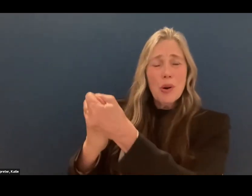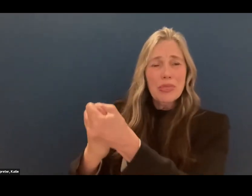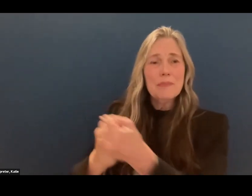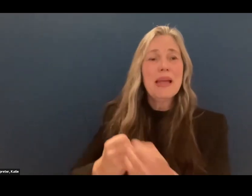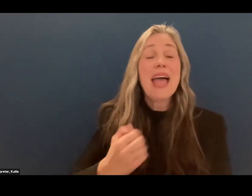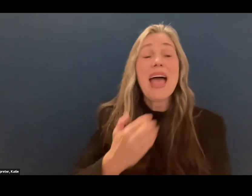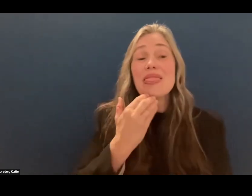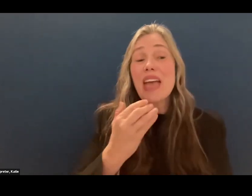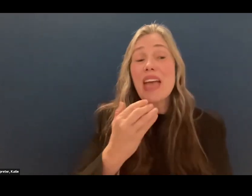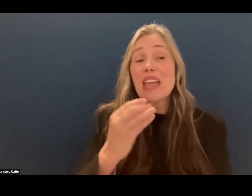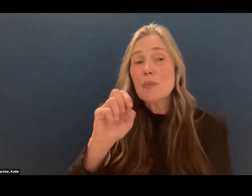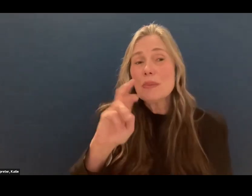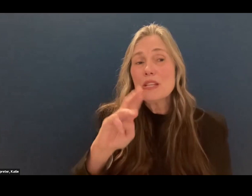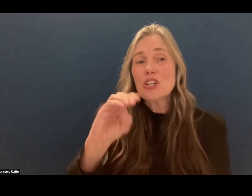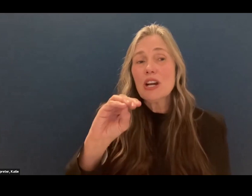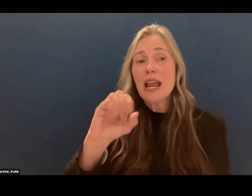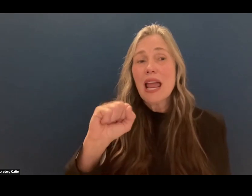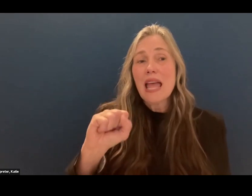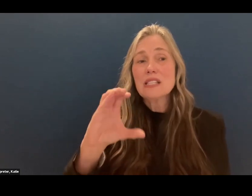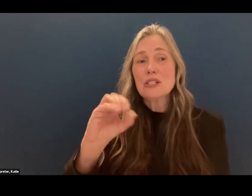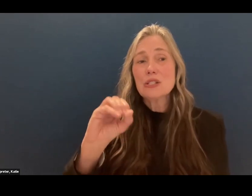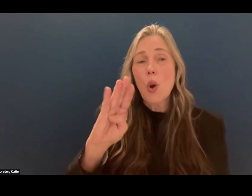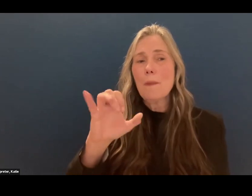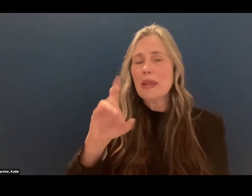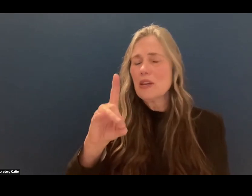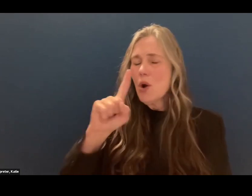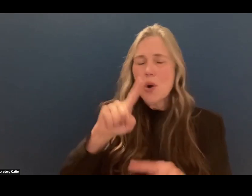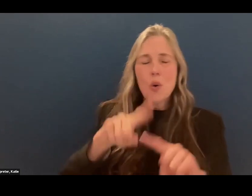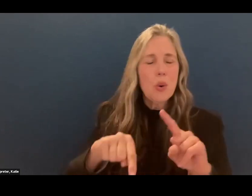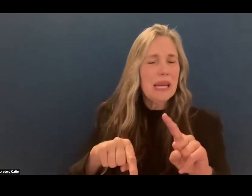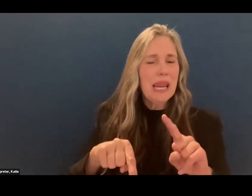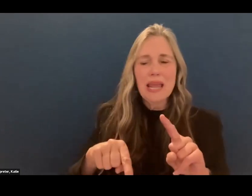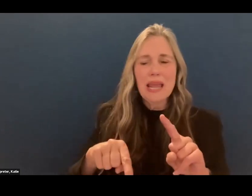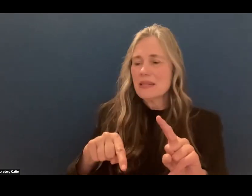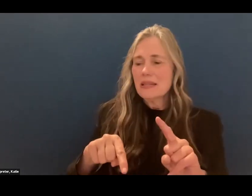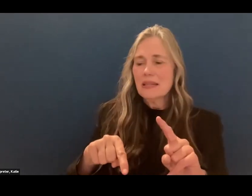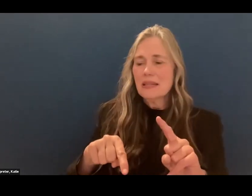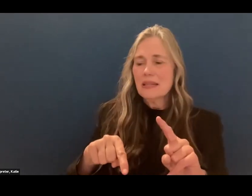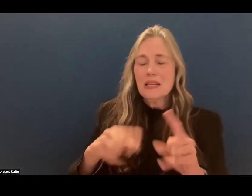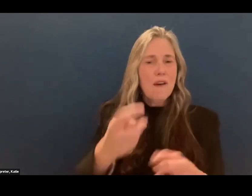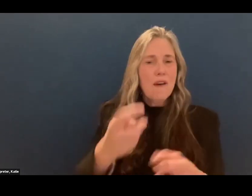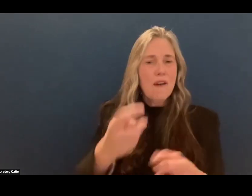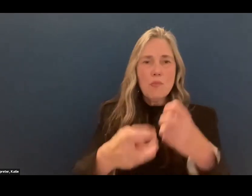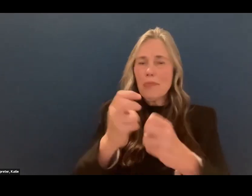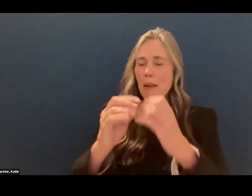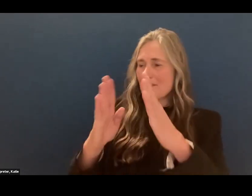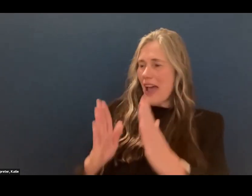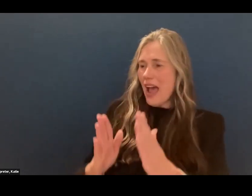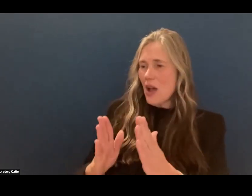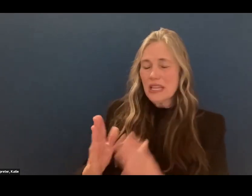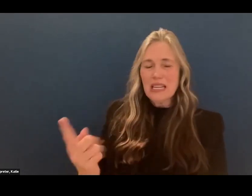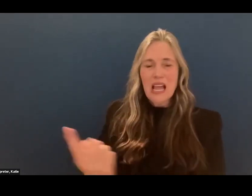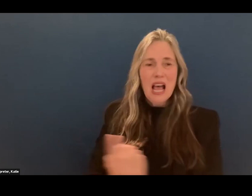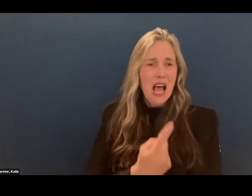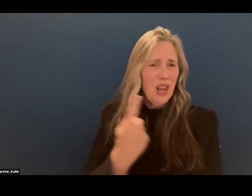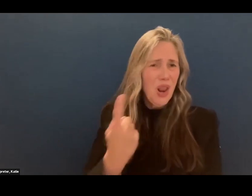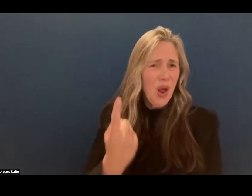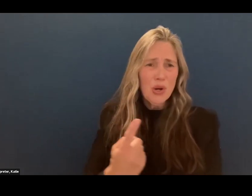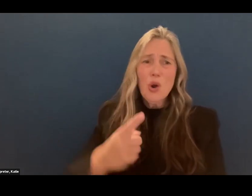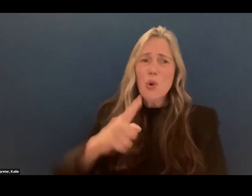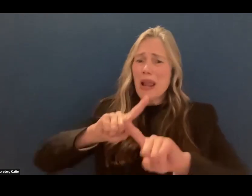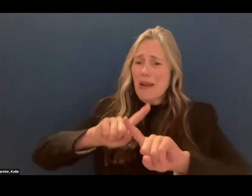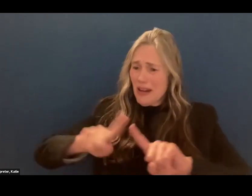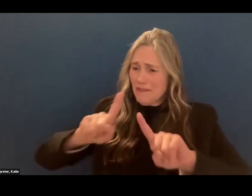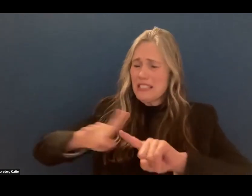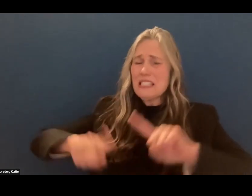Thank you for stepping up and doing that. And we know that we cannot settle this alone. It's going to take a community effort. It's going to cross agency, making sure that we're